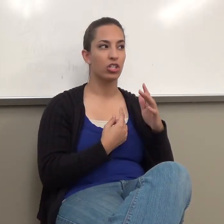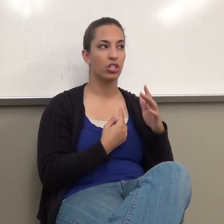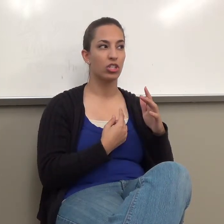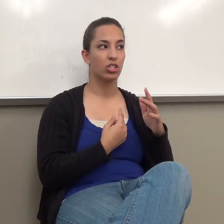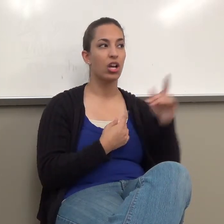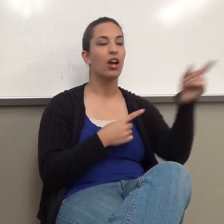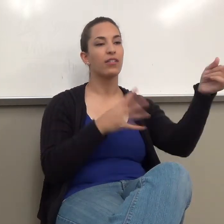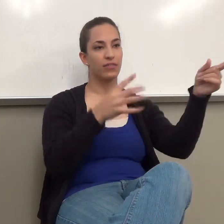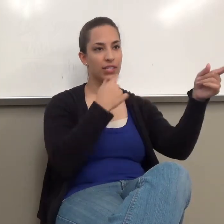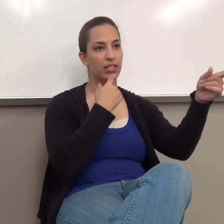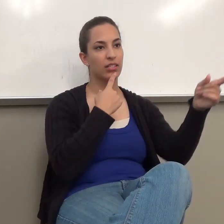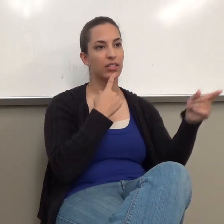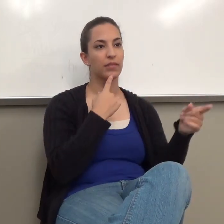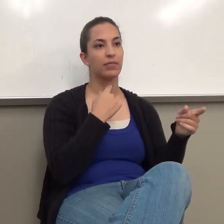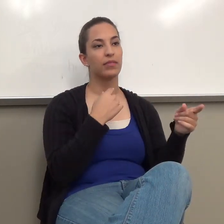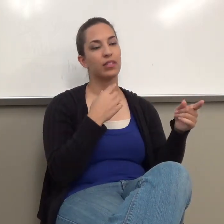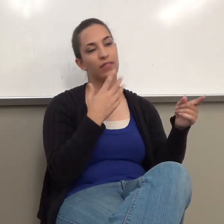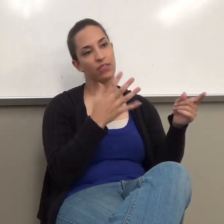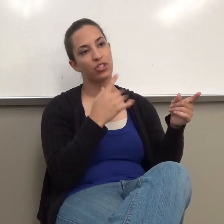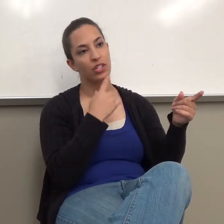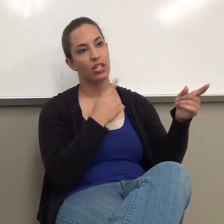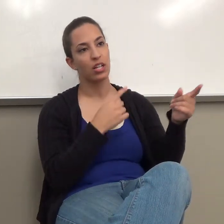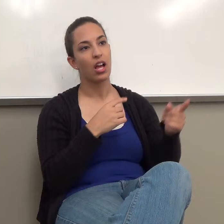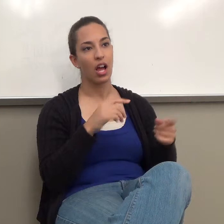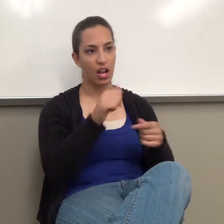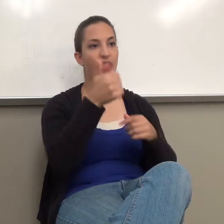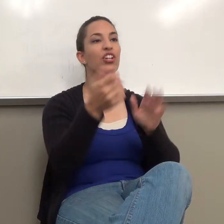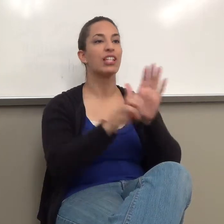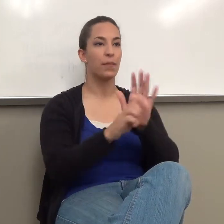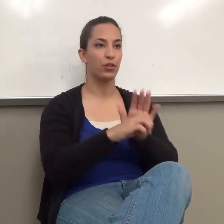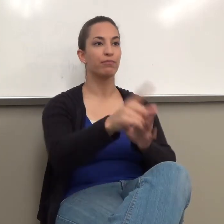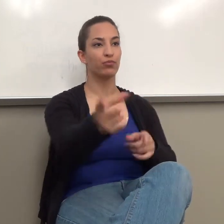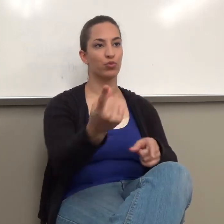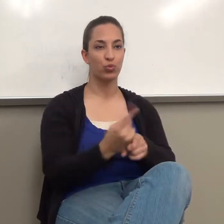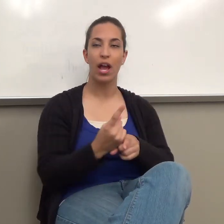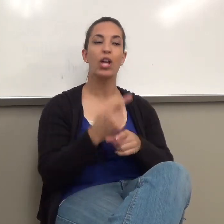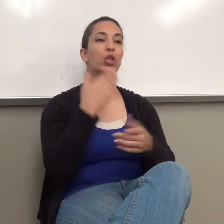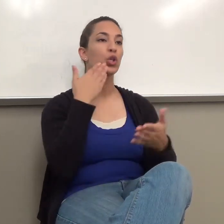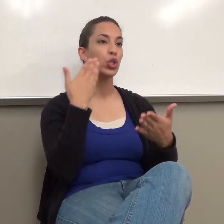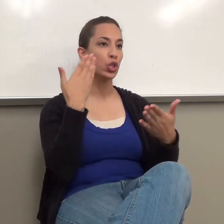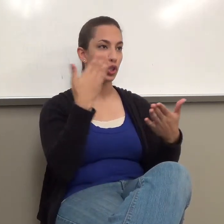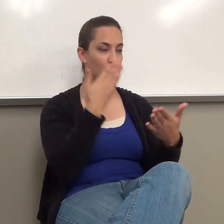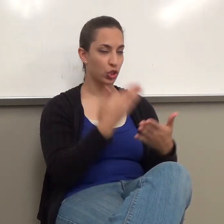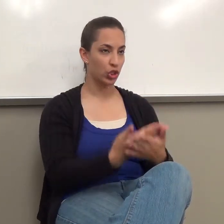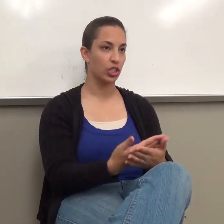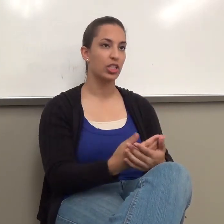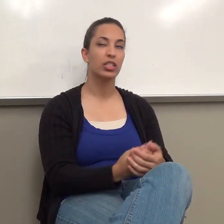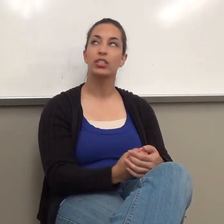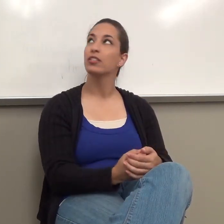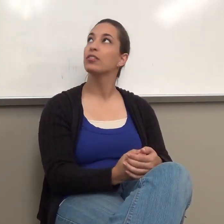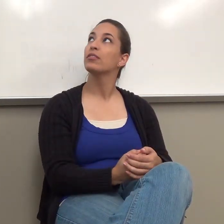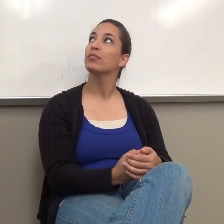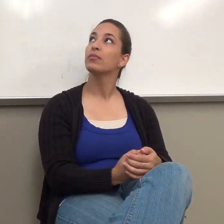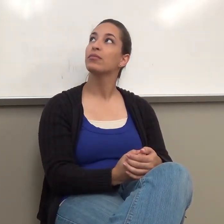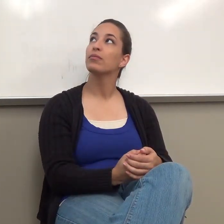Good. Yeah, and this is the next. So we have this. So people who have taken